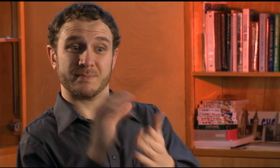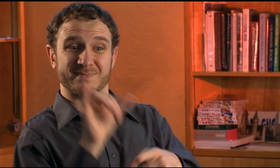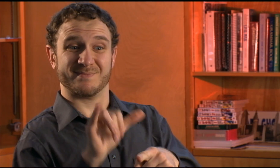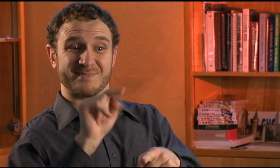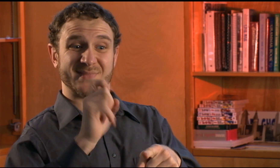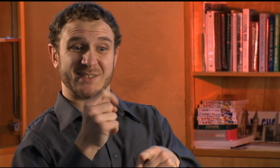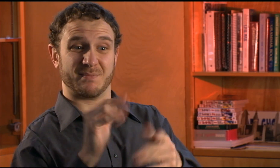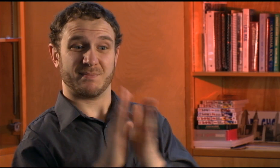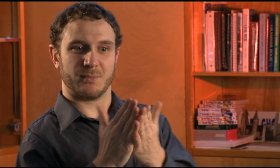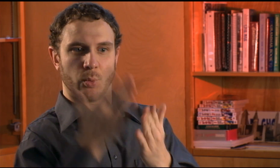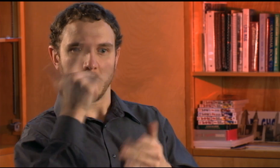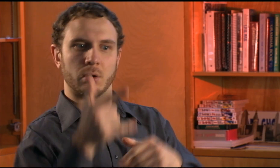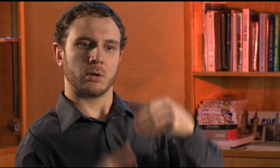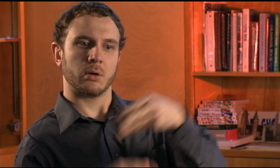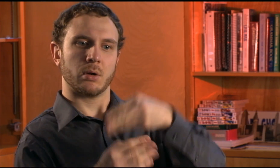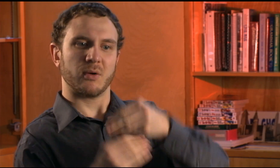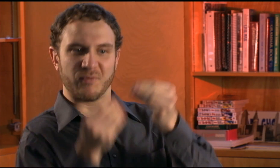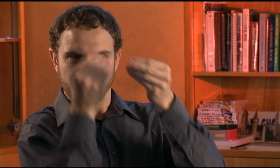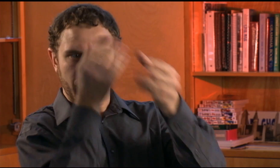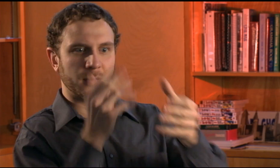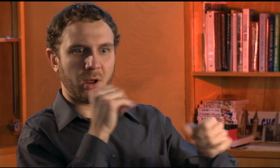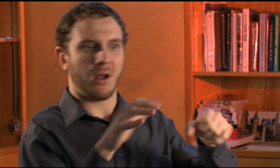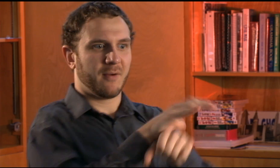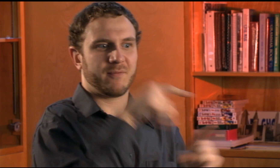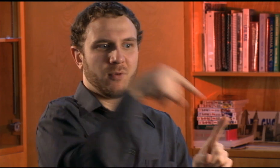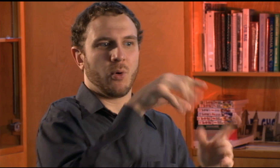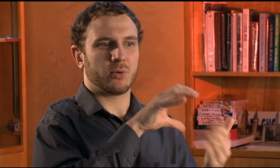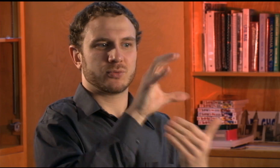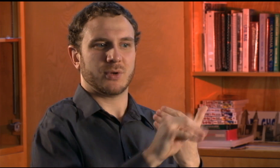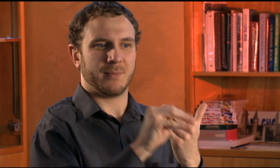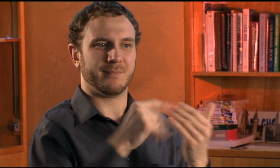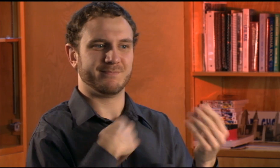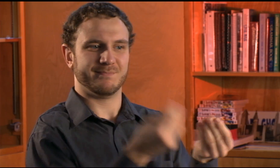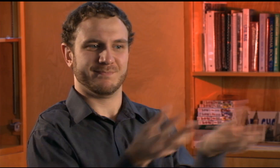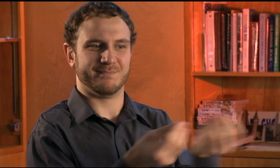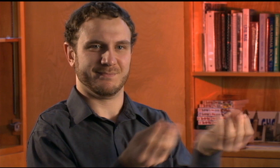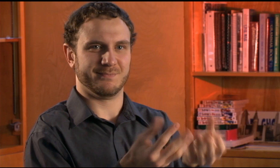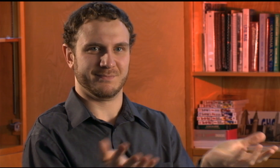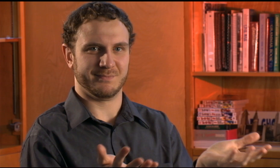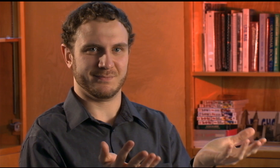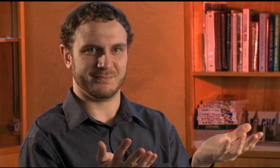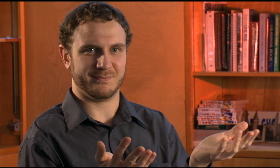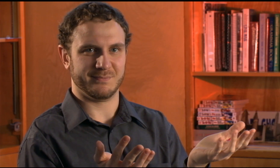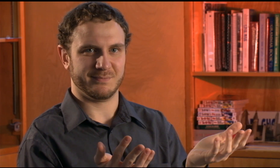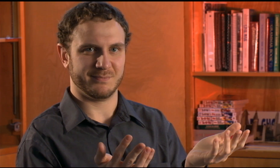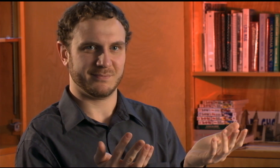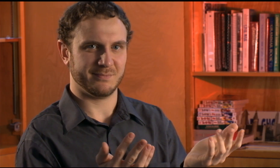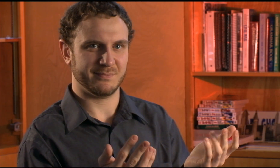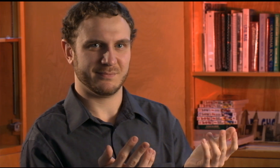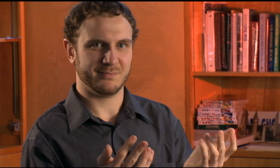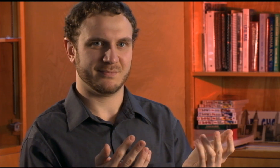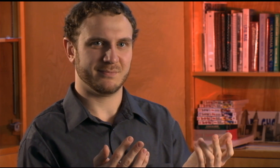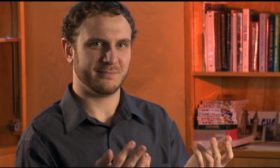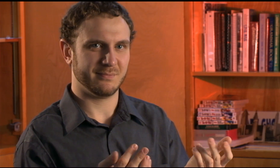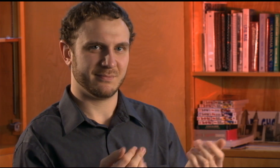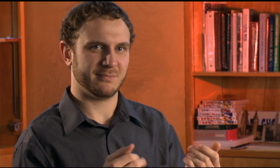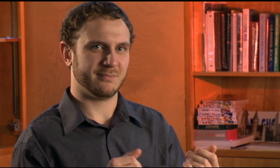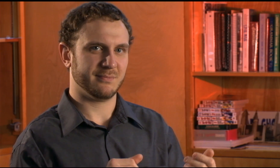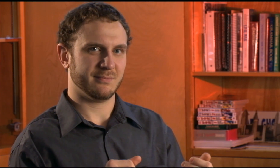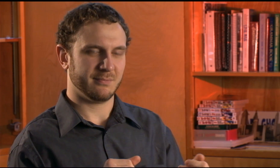learning through activities. So, whatever's not covered within the curriculum, I can cover myself with my own ideas.